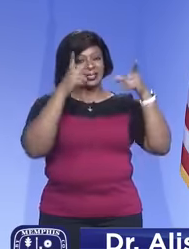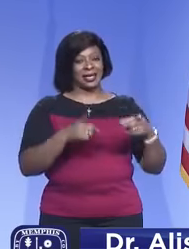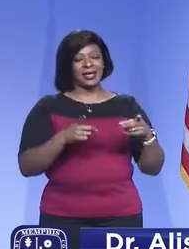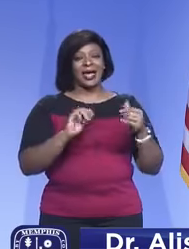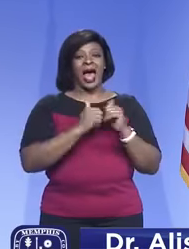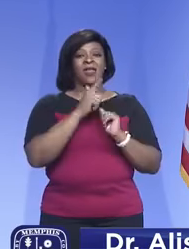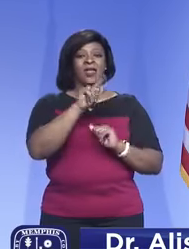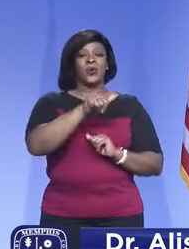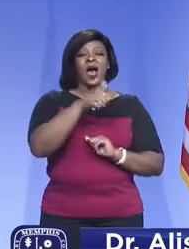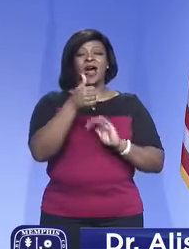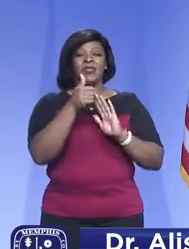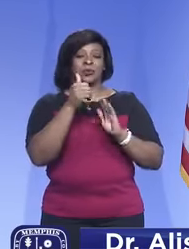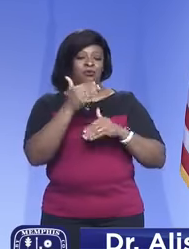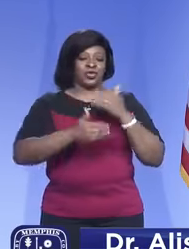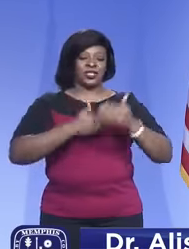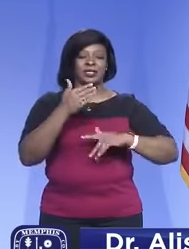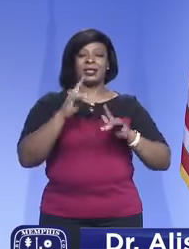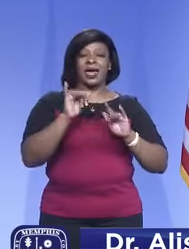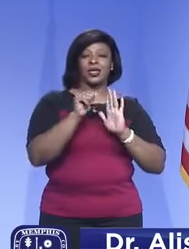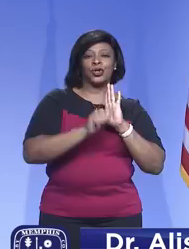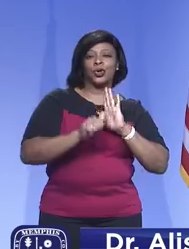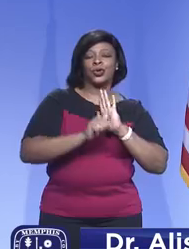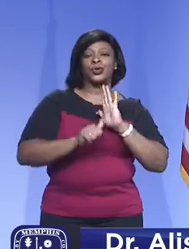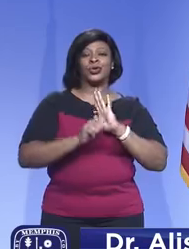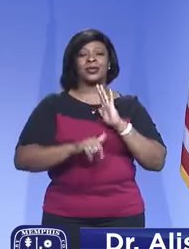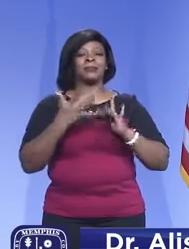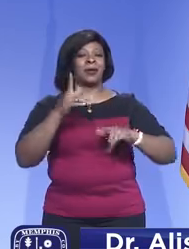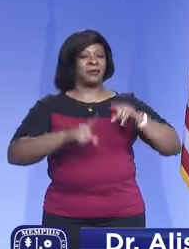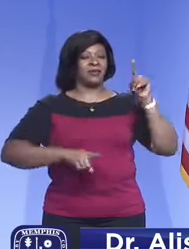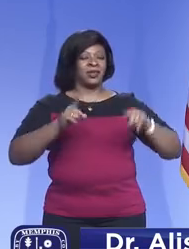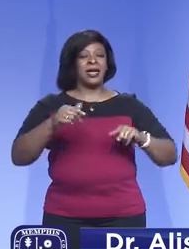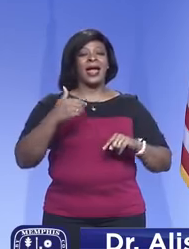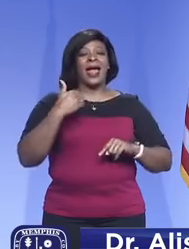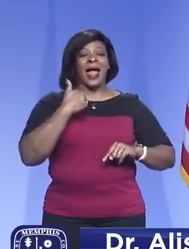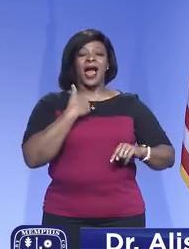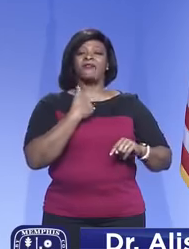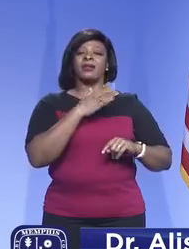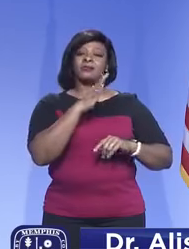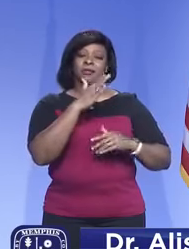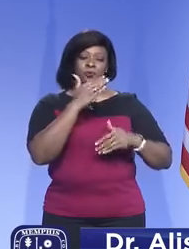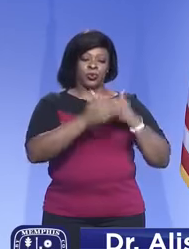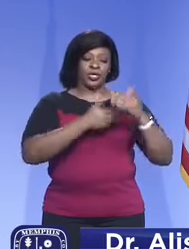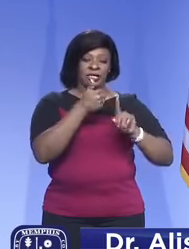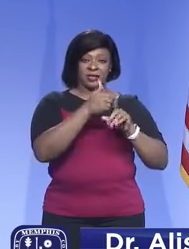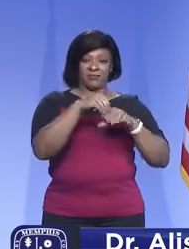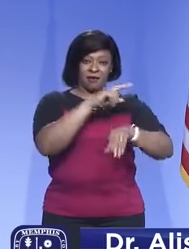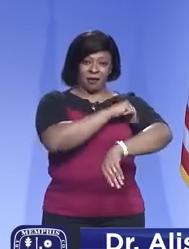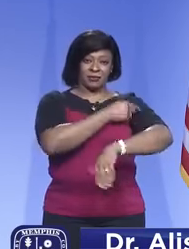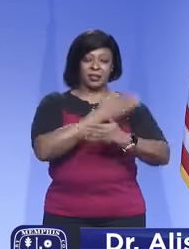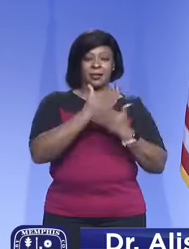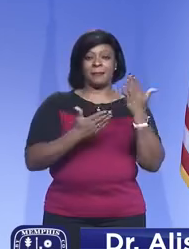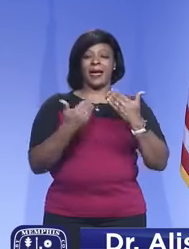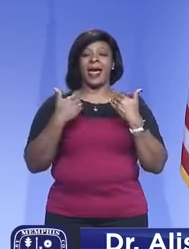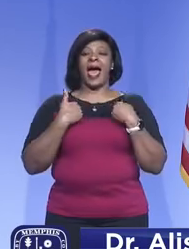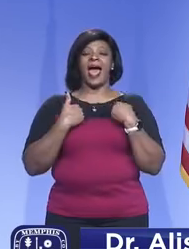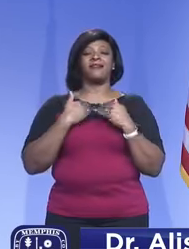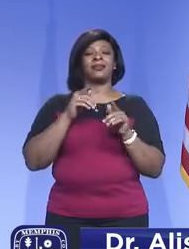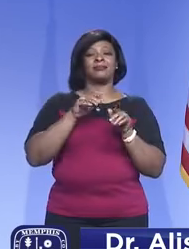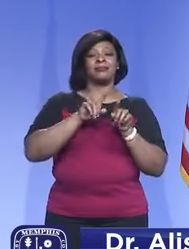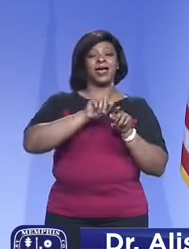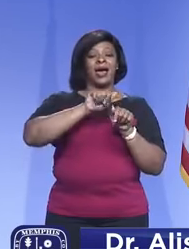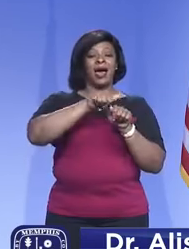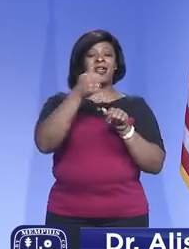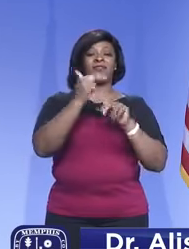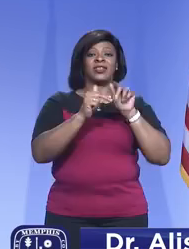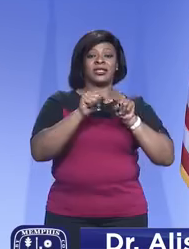their elective procedures may vary. One, you have elective procedures that occur in the hospital itself, but then some may have satellite